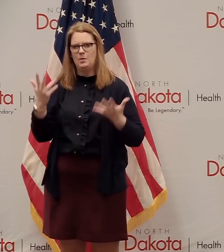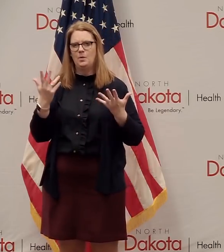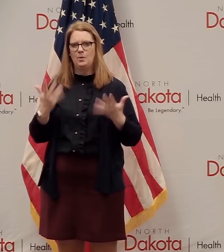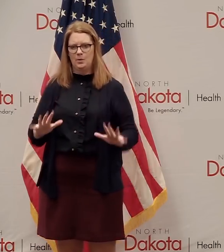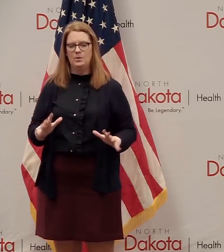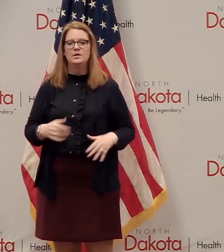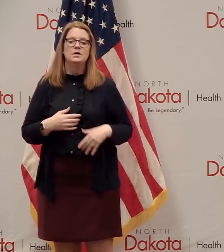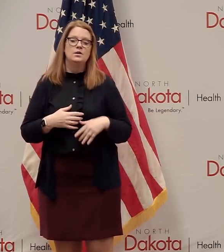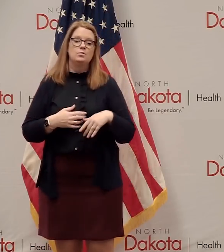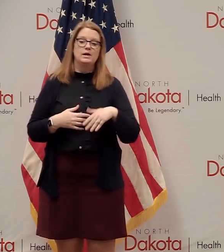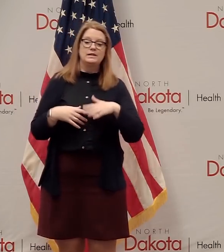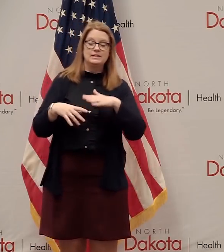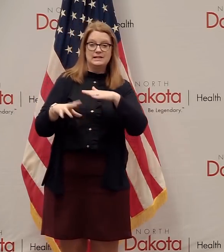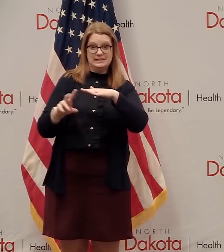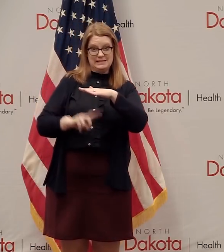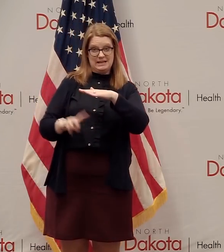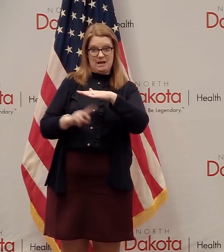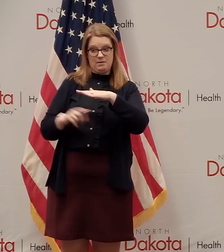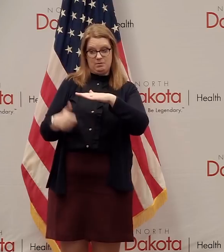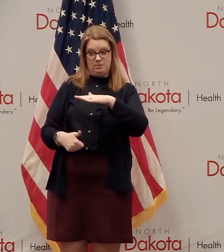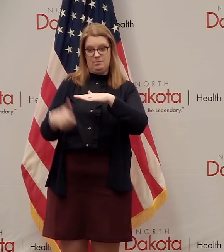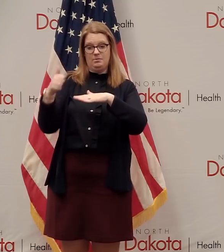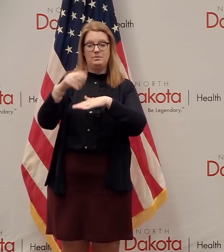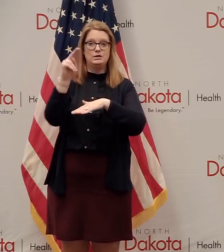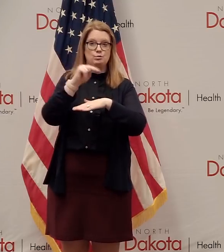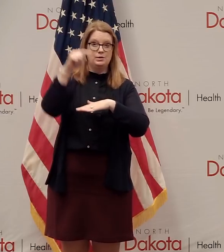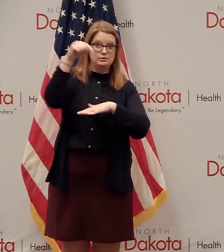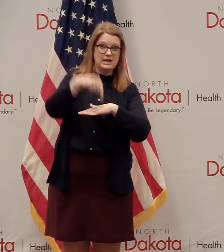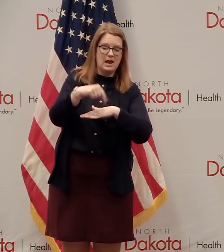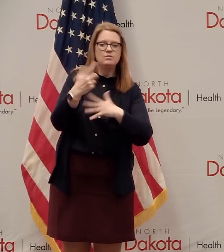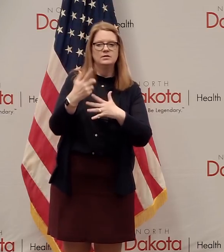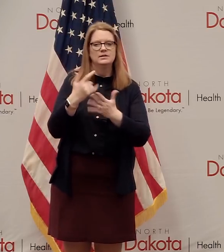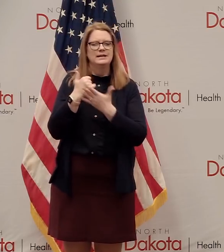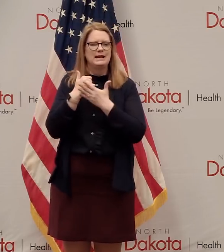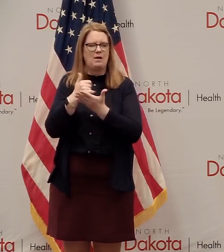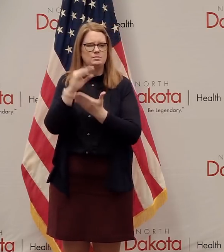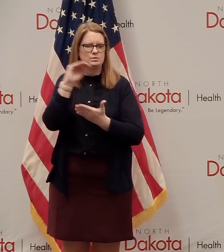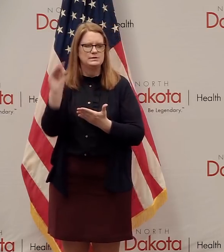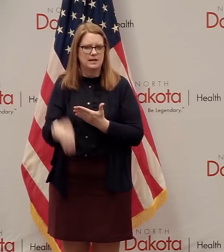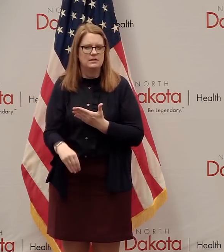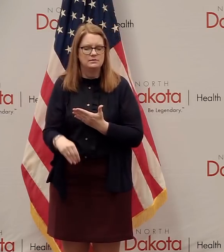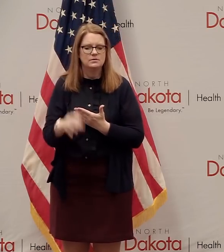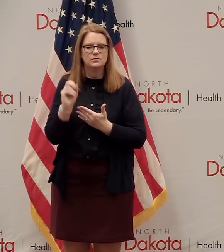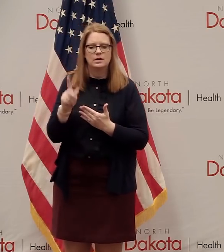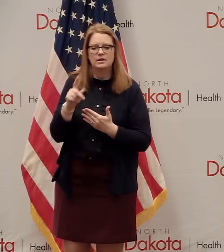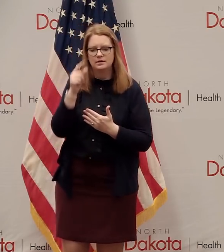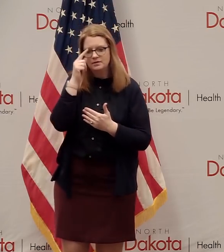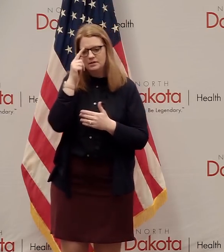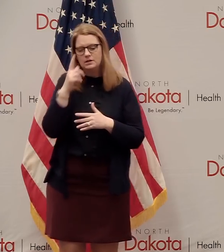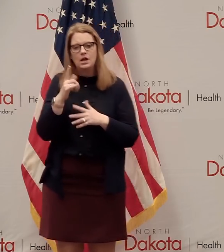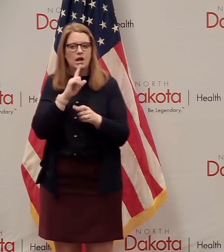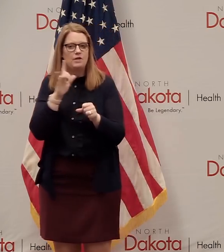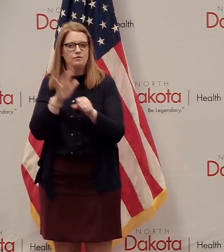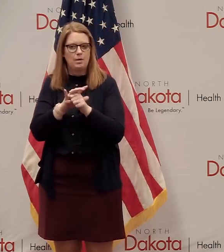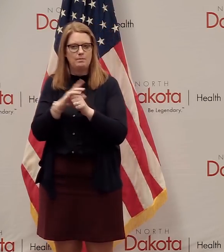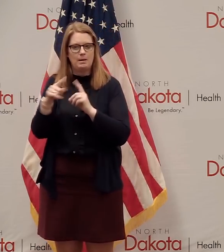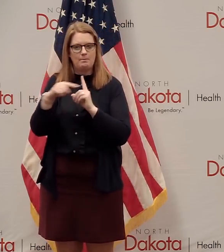denominator up and our numerator down, that helps our percent rate. So again, also another piece of good news that our confirmed